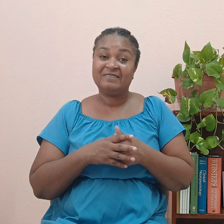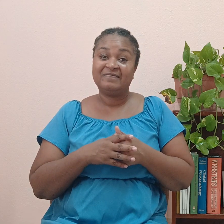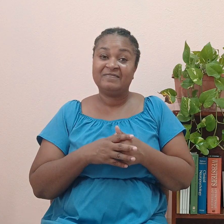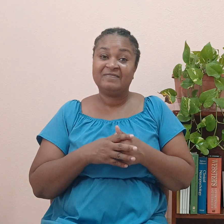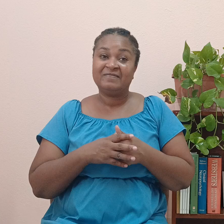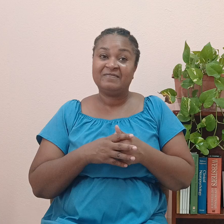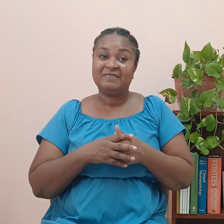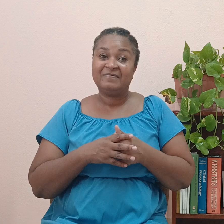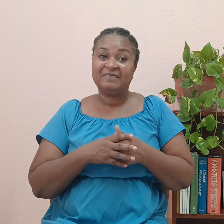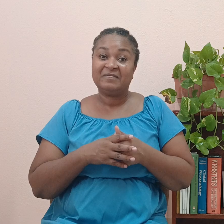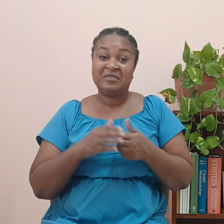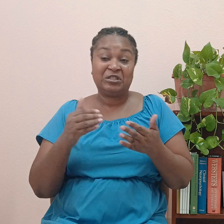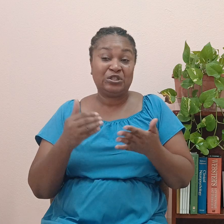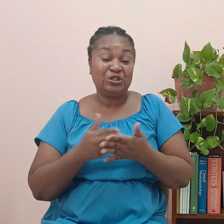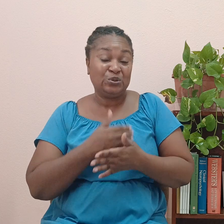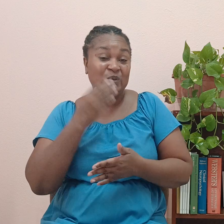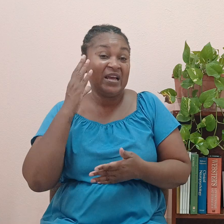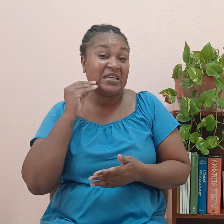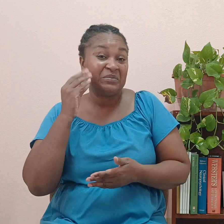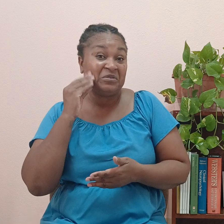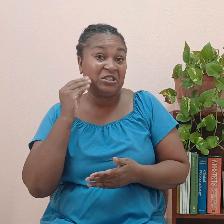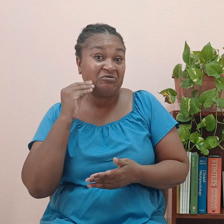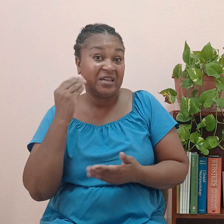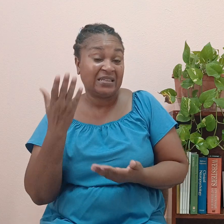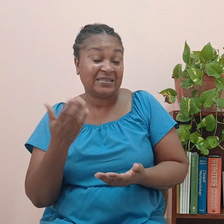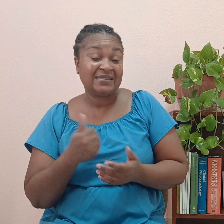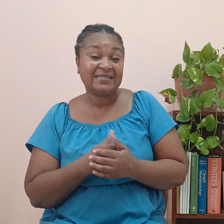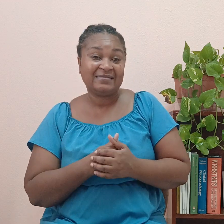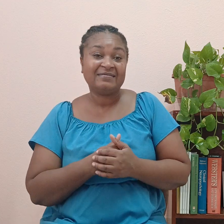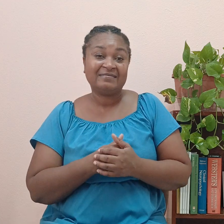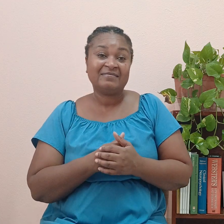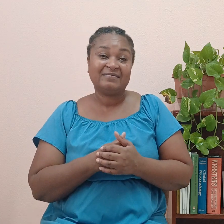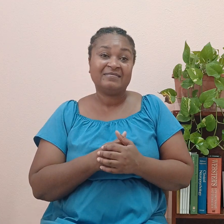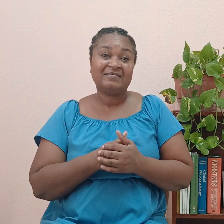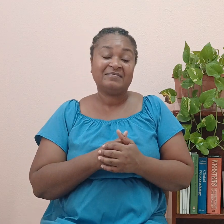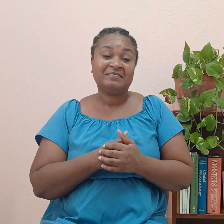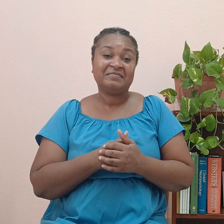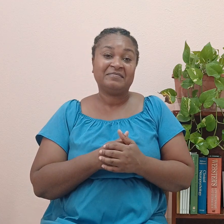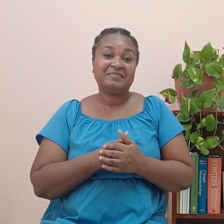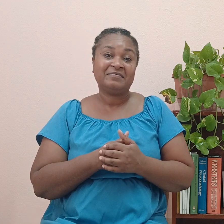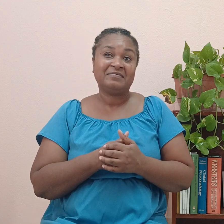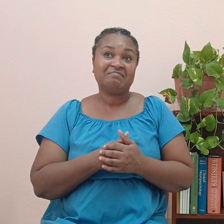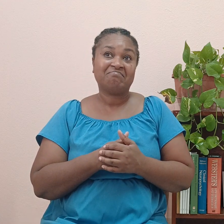engaging in new experiences, like going on a mission field